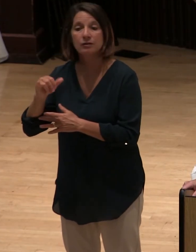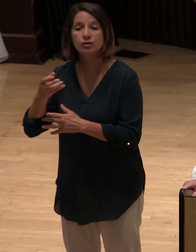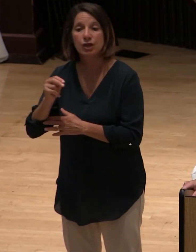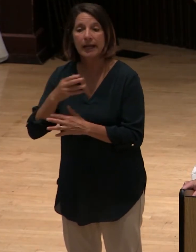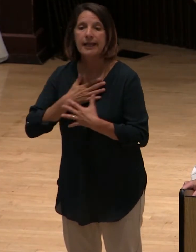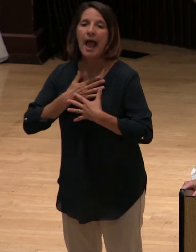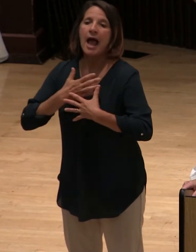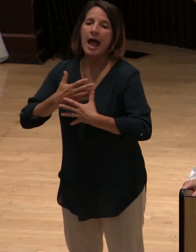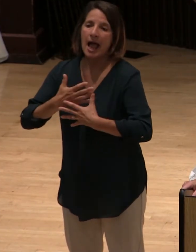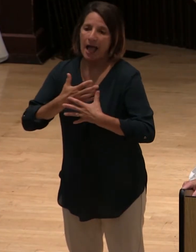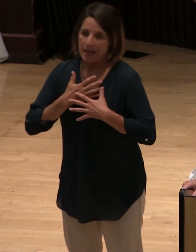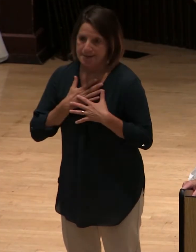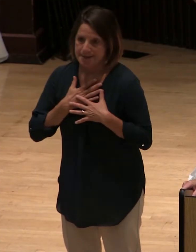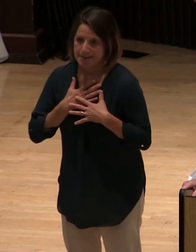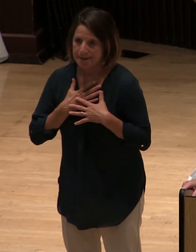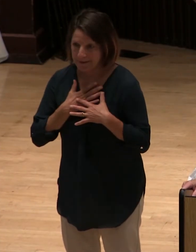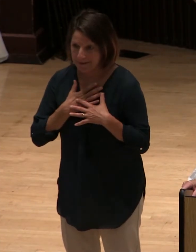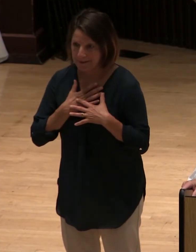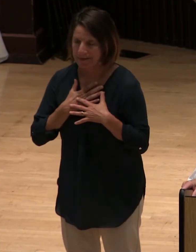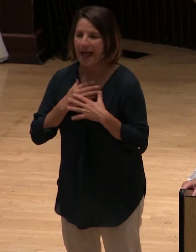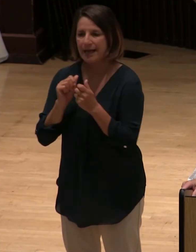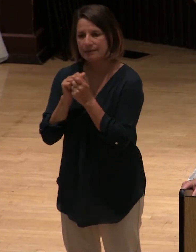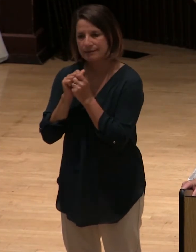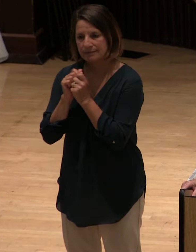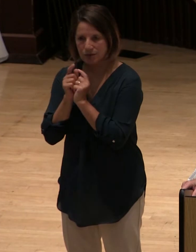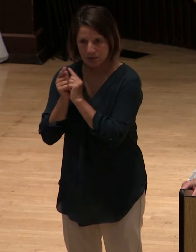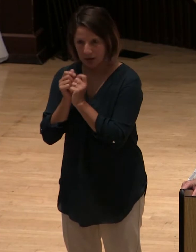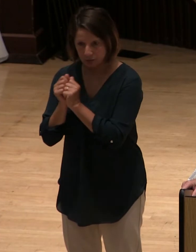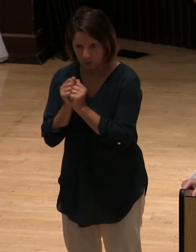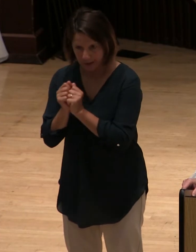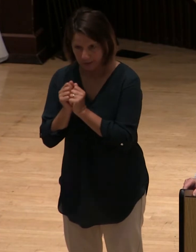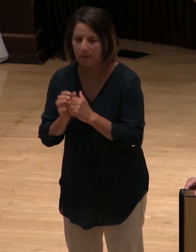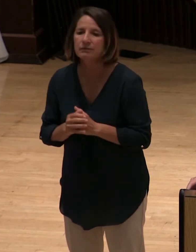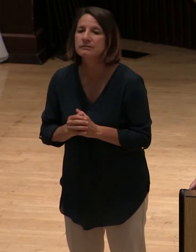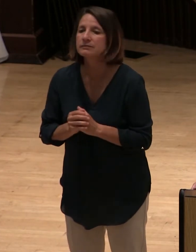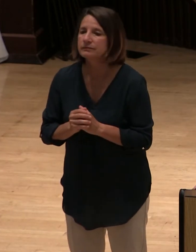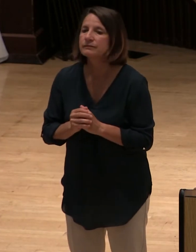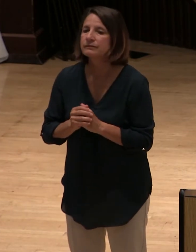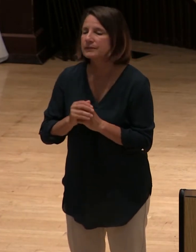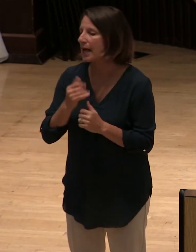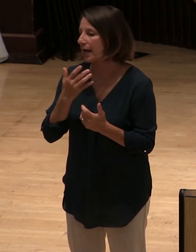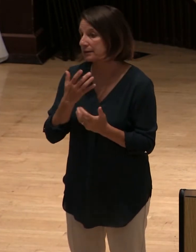children. It's very important, and I don't want to miss it.